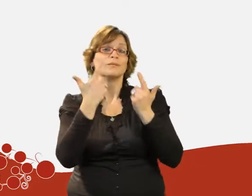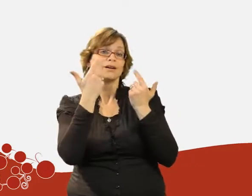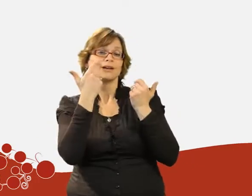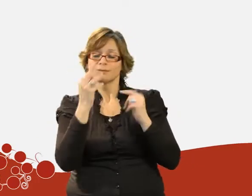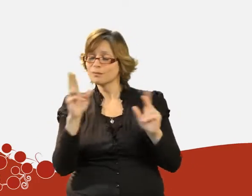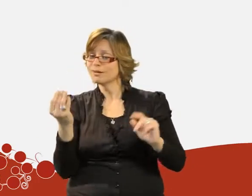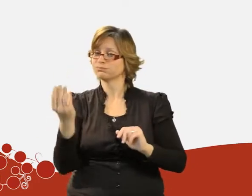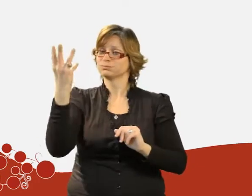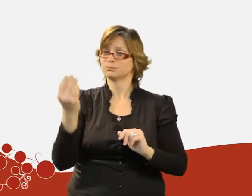monitors.